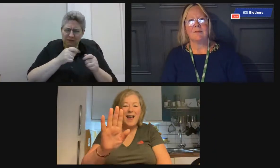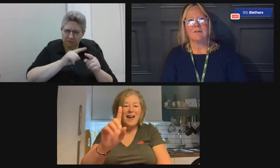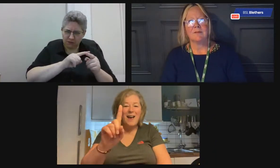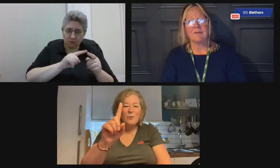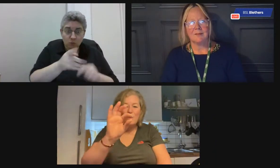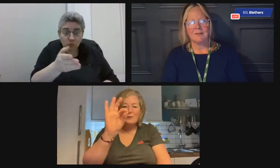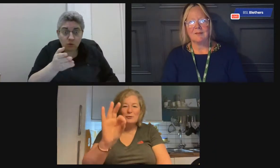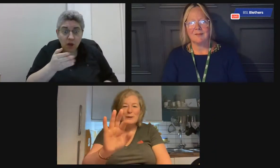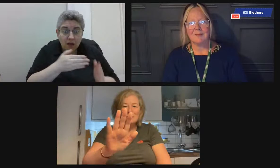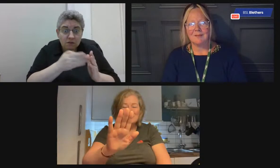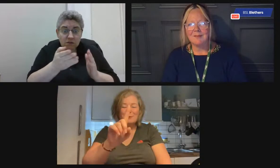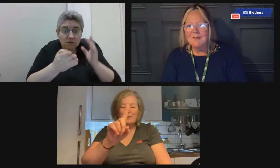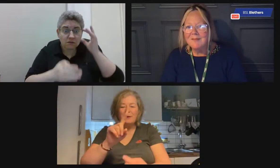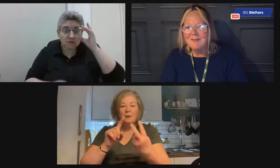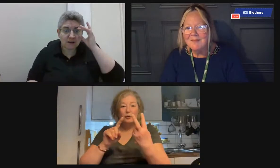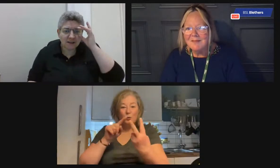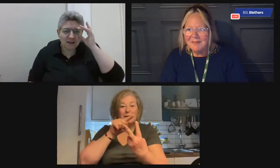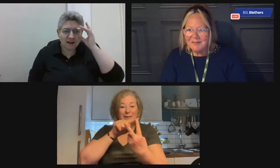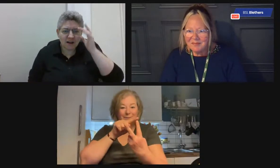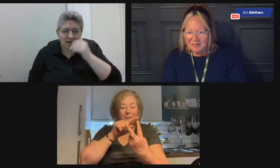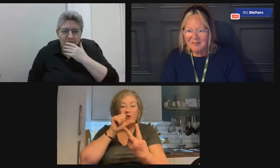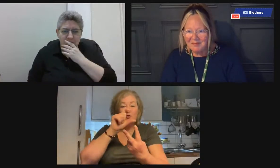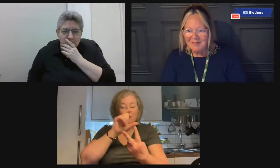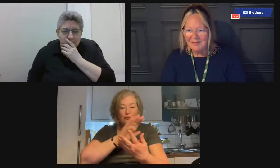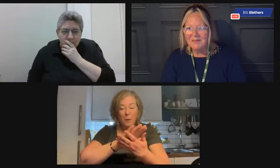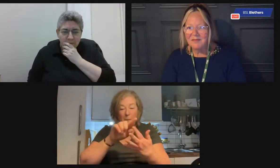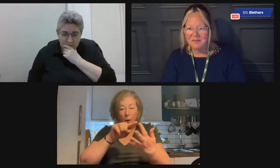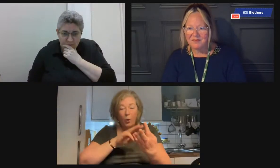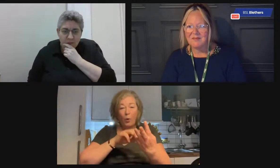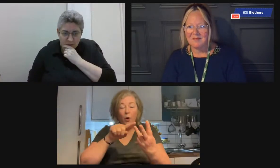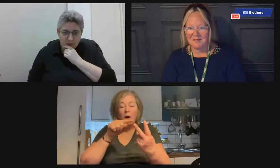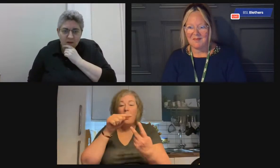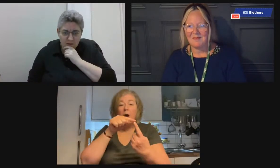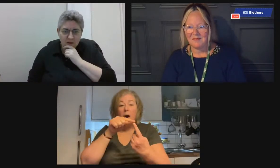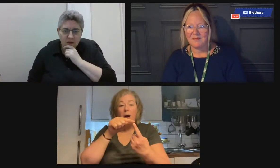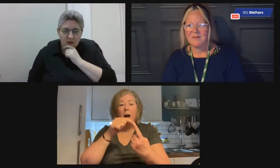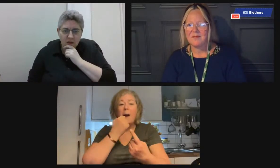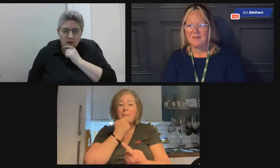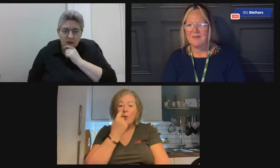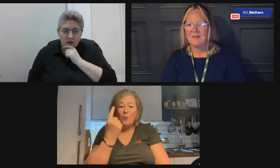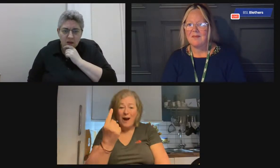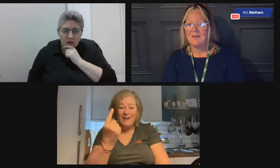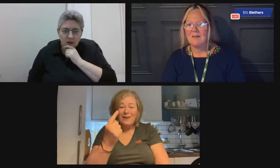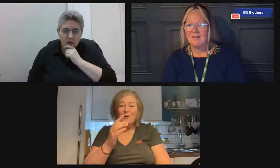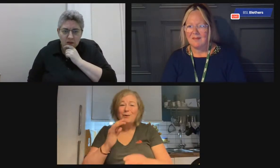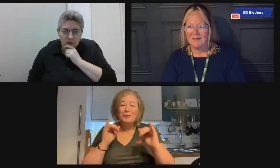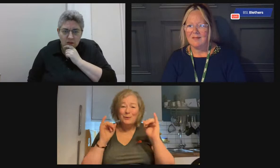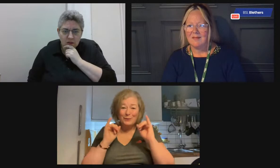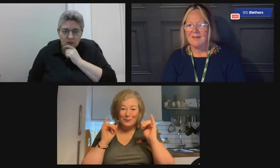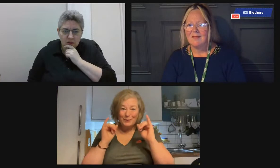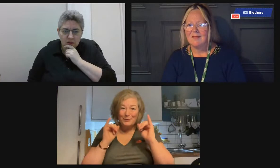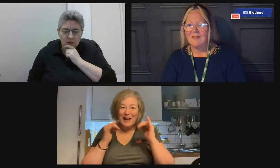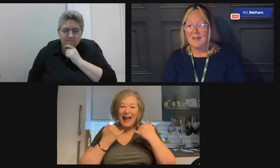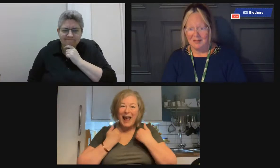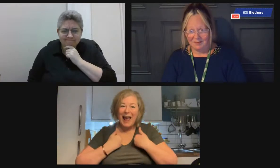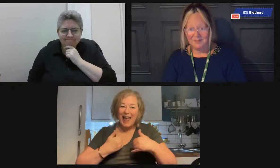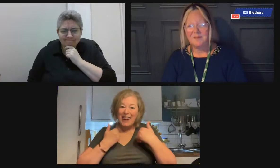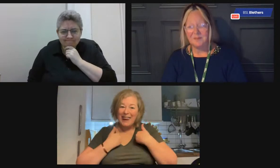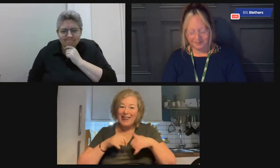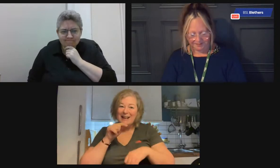good for that understanding. Oh, Avro, could I ask something? Yeah, please do. Right, regarding